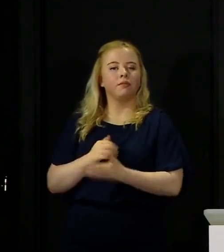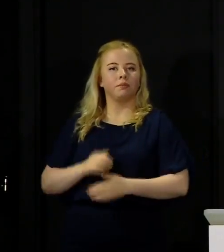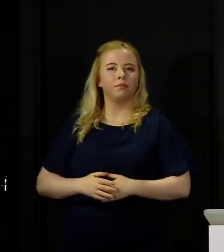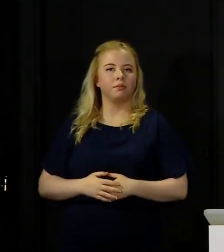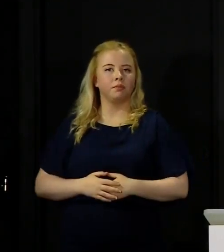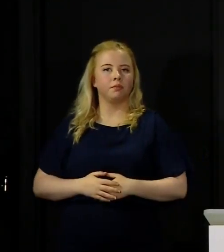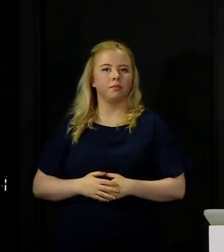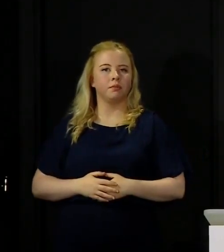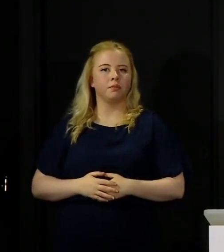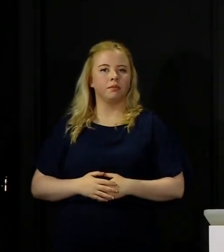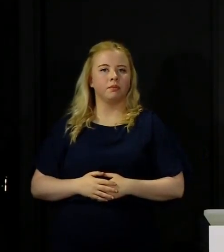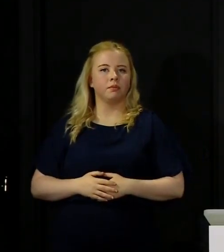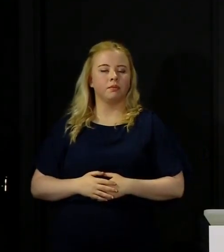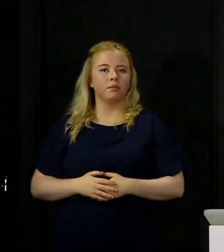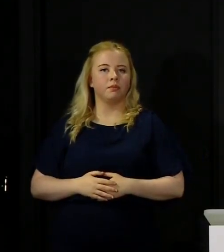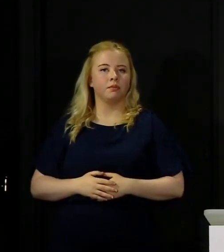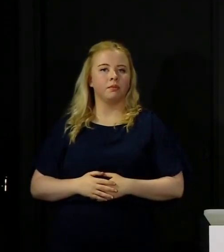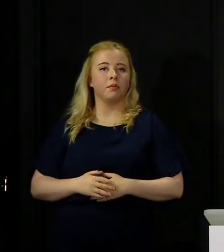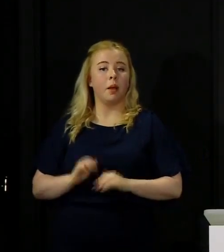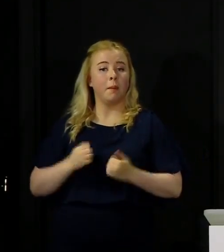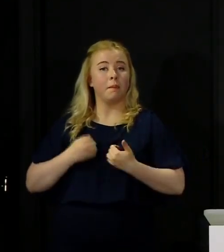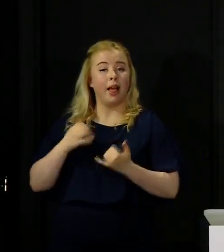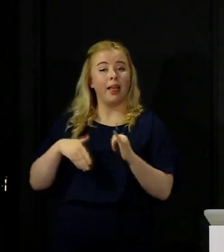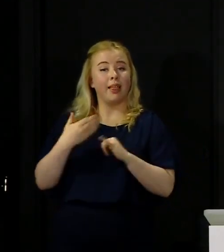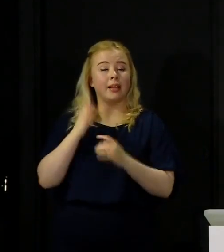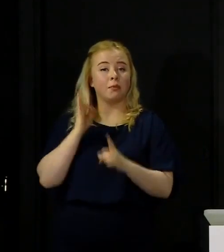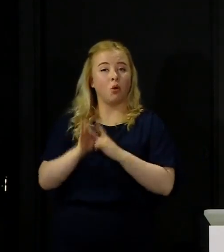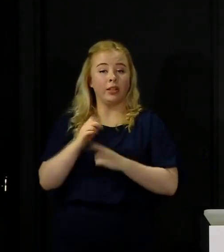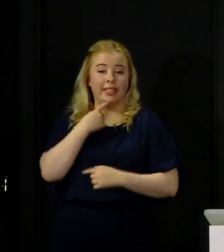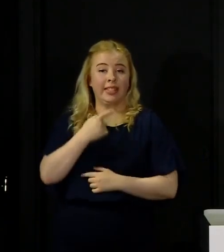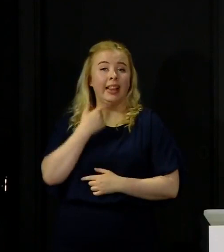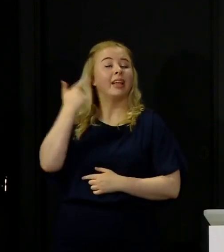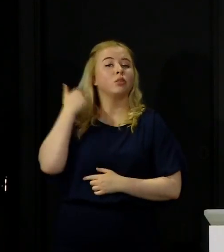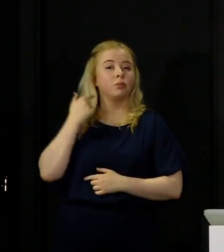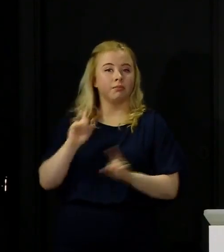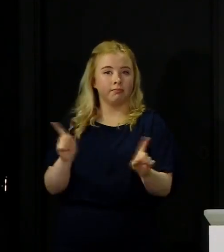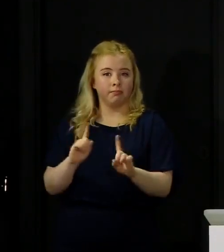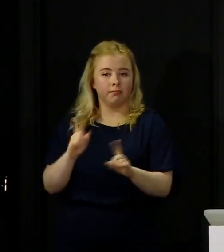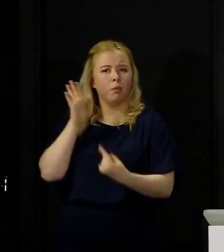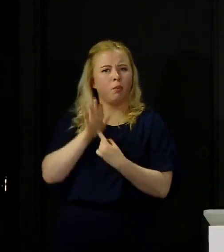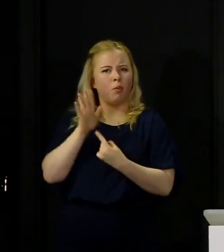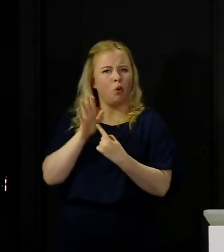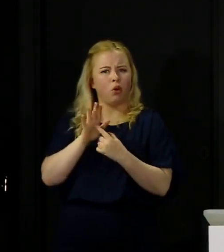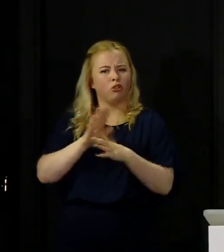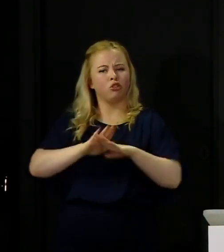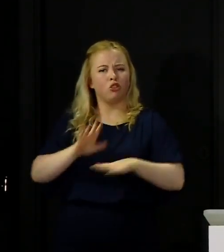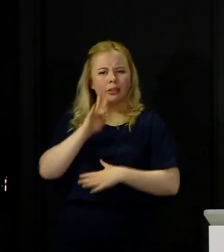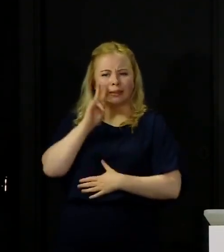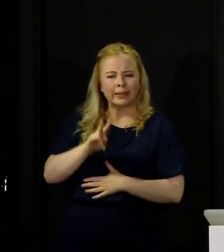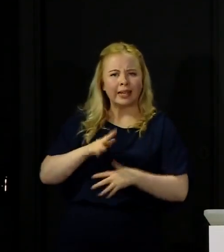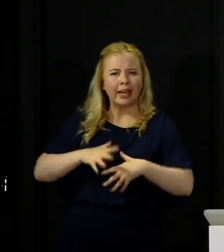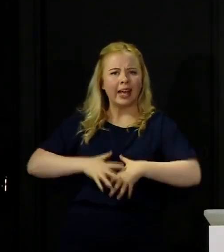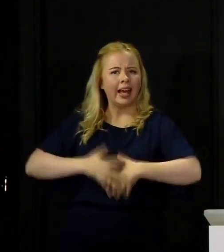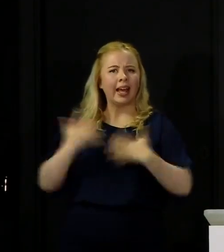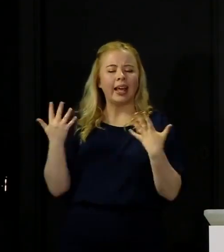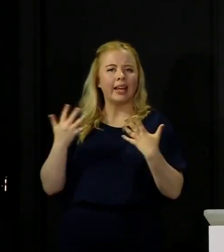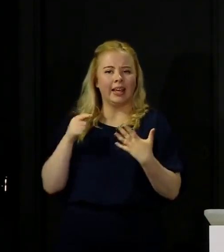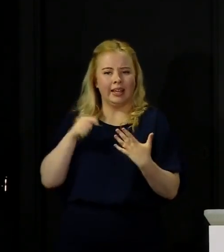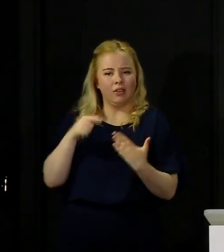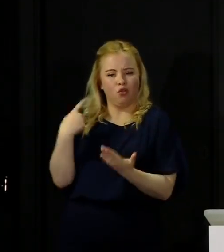our battle against this virus. And my last point on that, which I made last week, is that it is really important, I think, that we don't see any